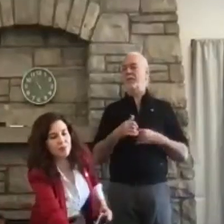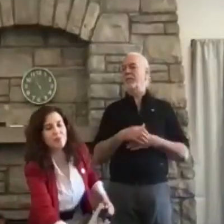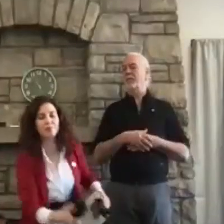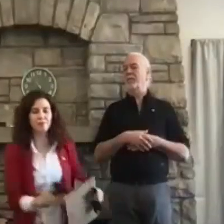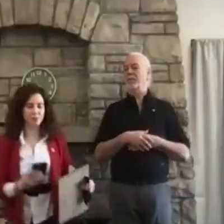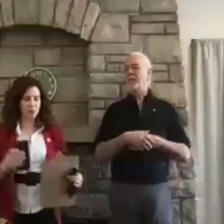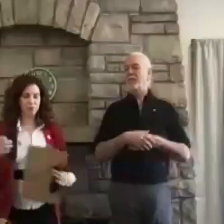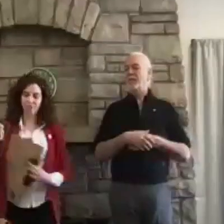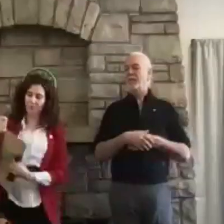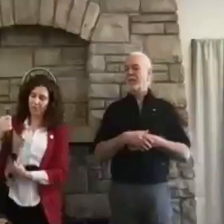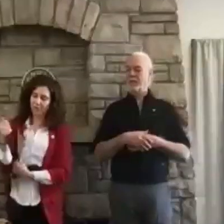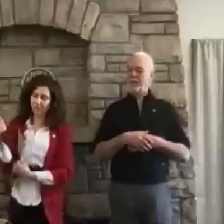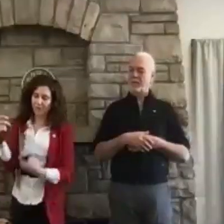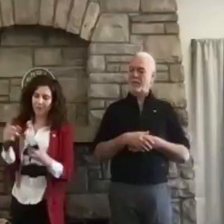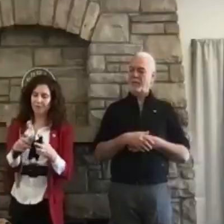Magazine and